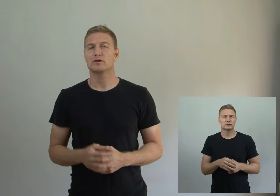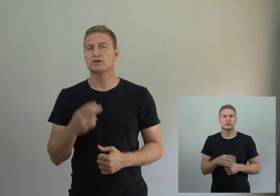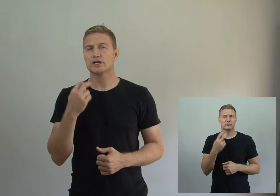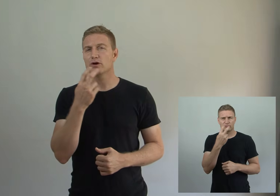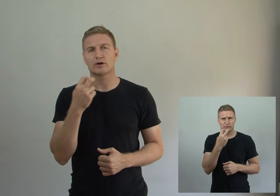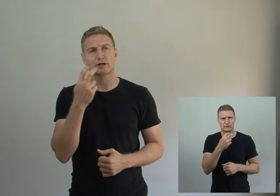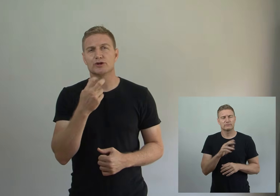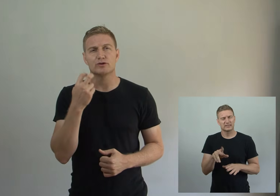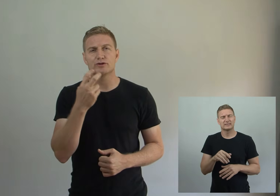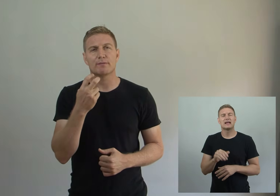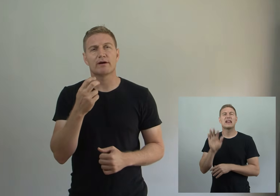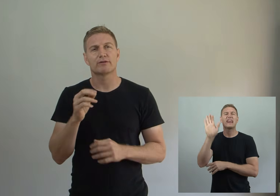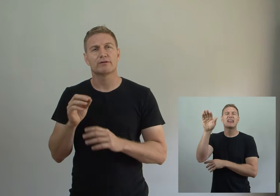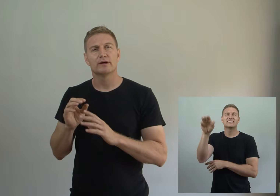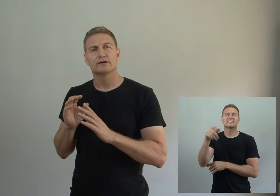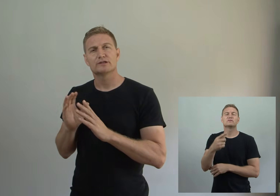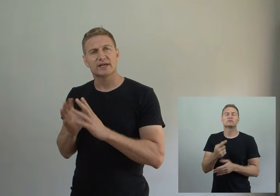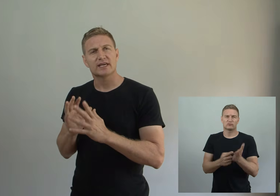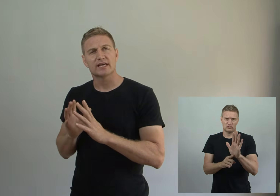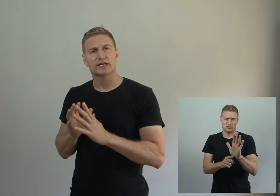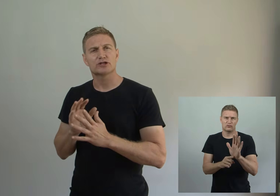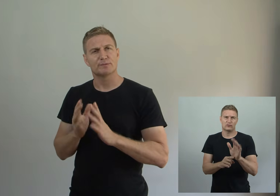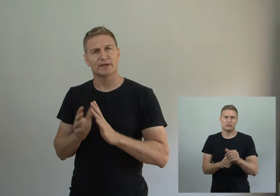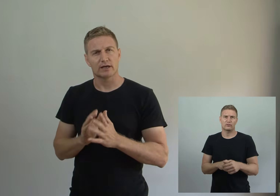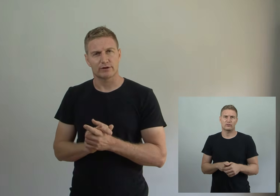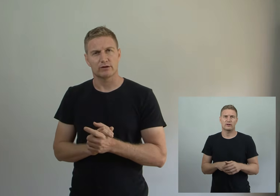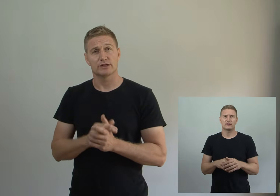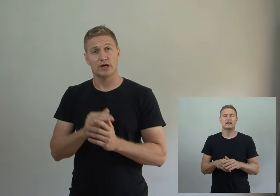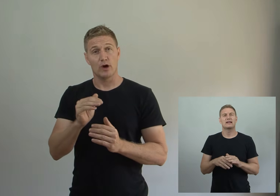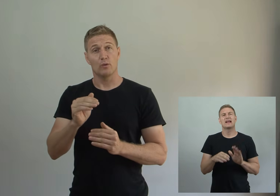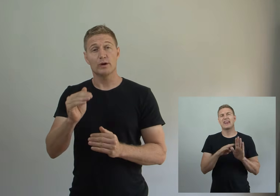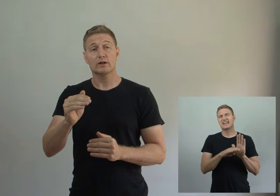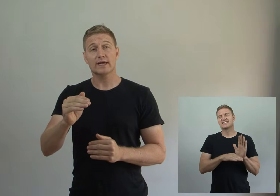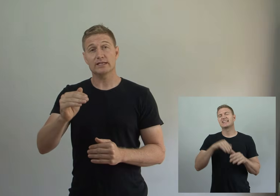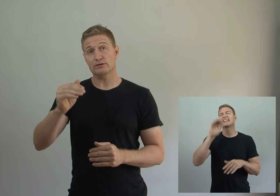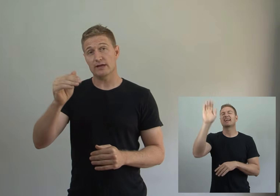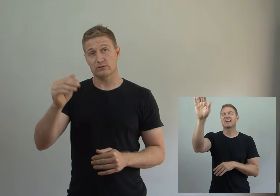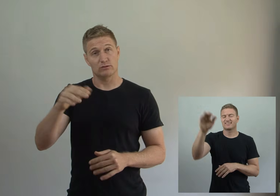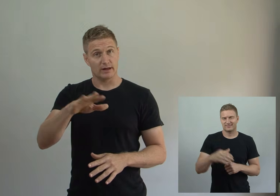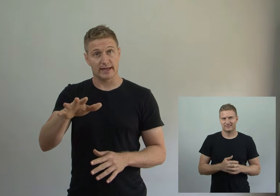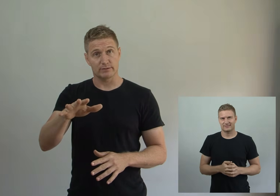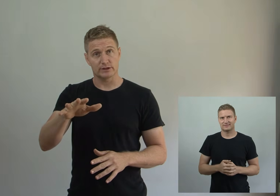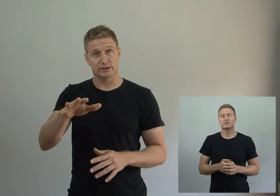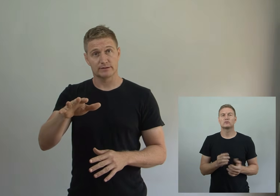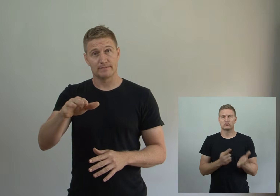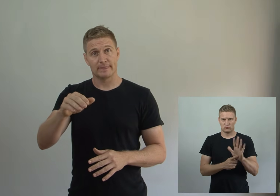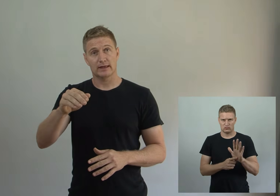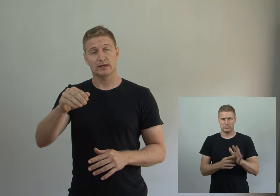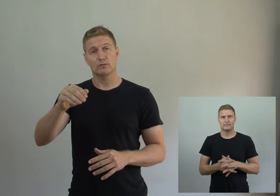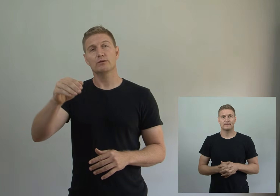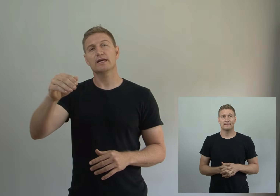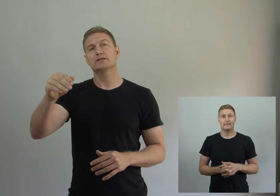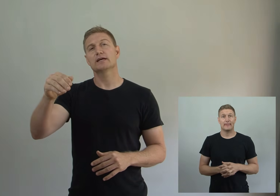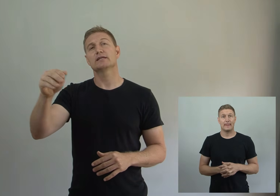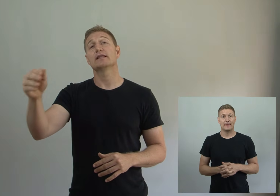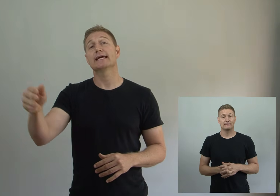you're usually not going to use your mouth speaking English or speaking Afrikaans. We will get to that, or other languages. We